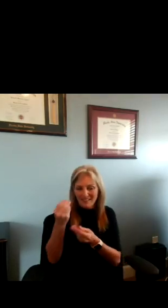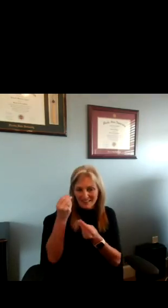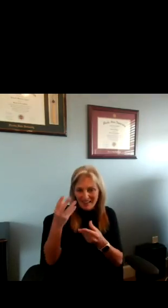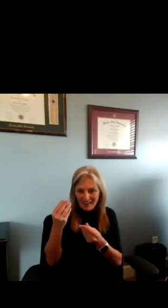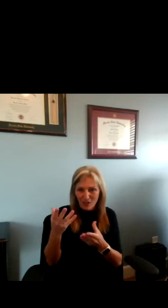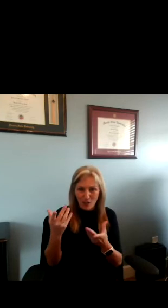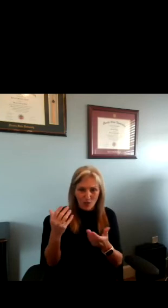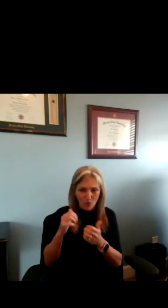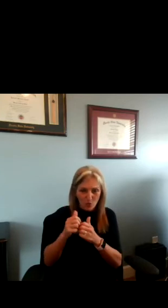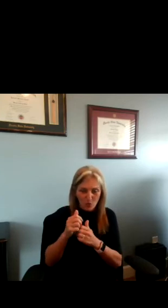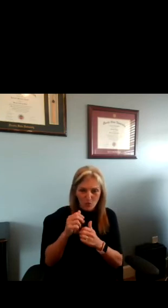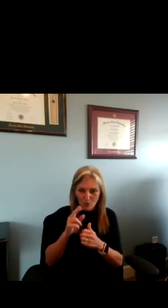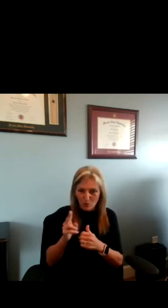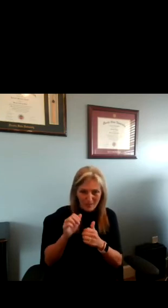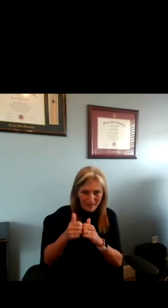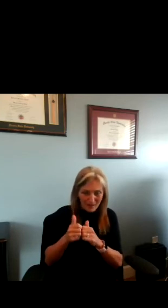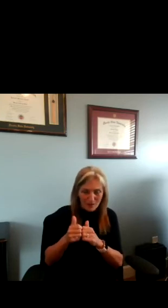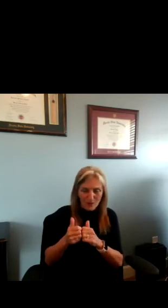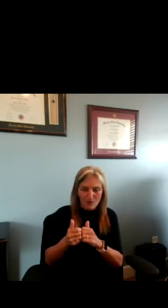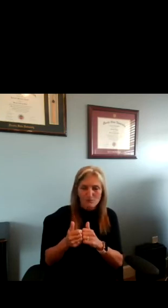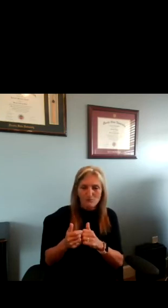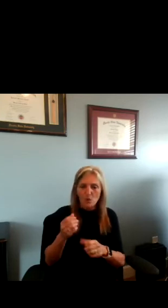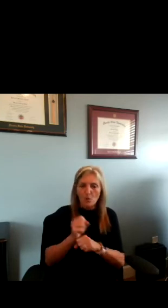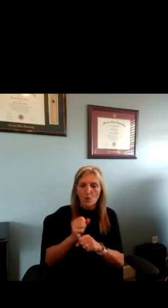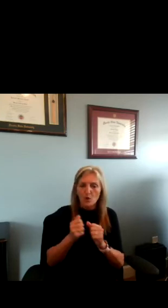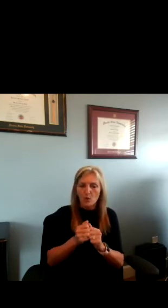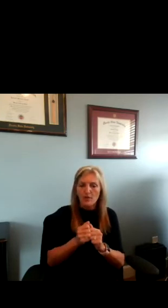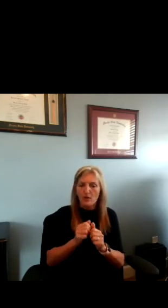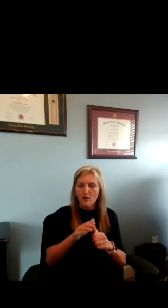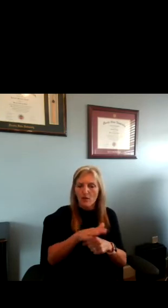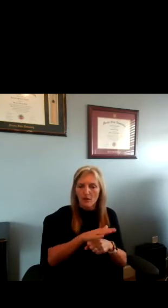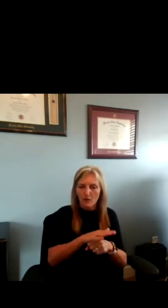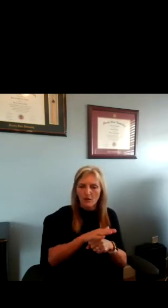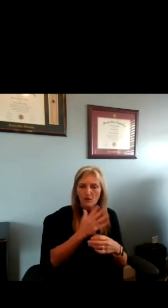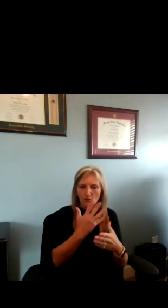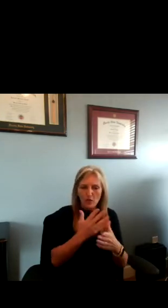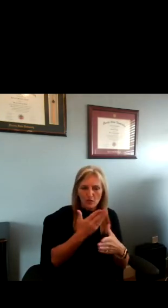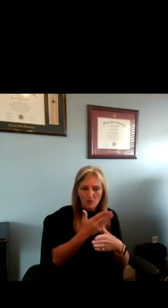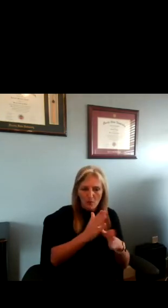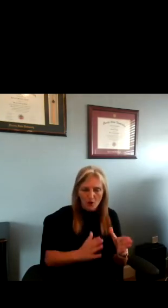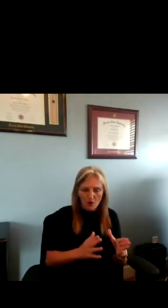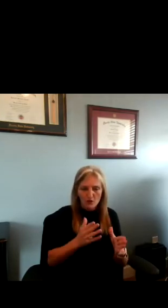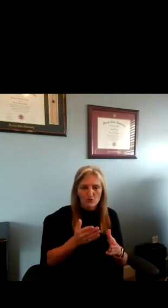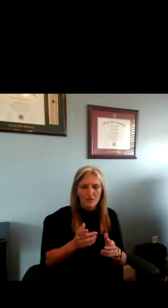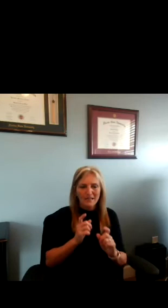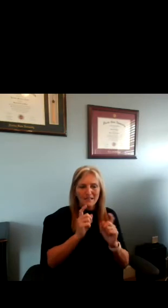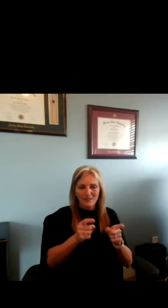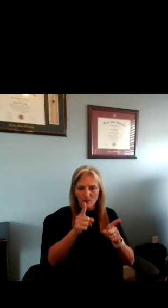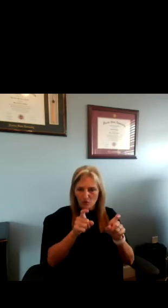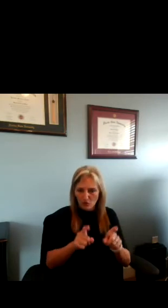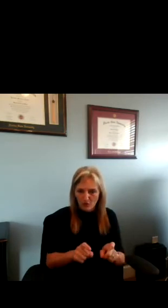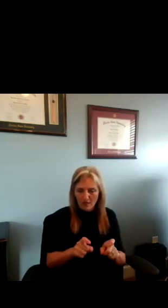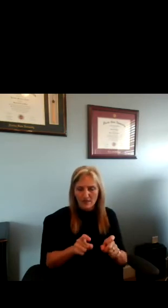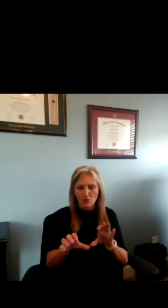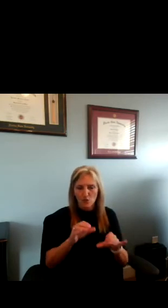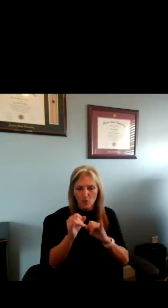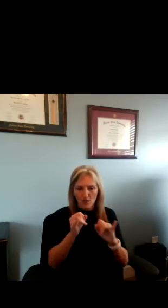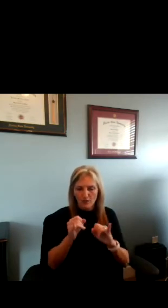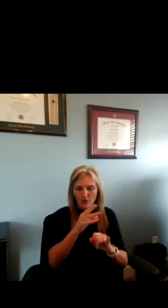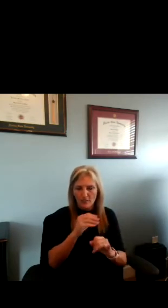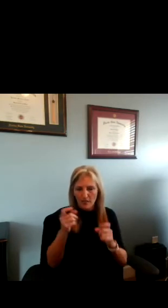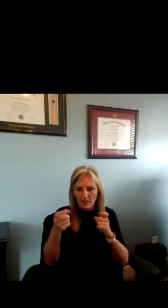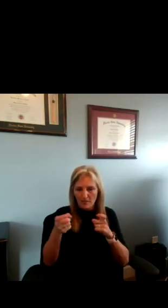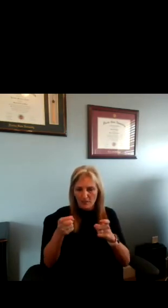inform solutions by working with local correctional partners to administer surveys, collect interviews, and administrative data